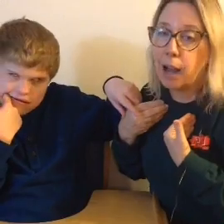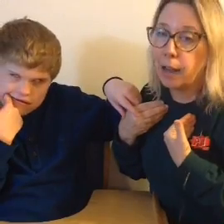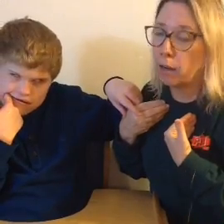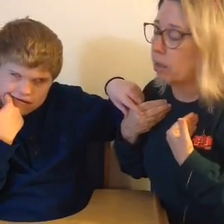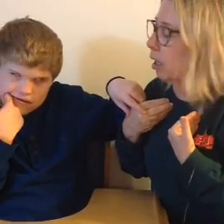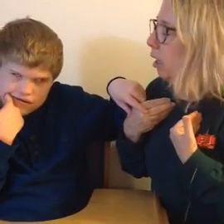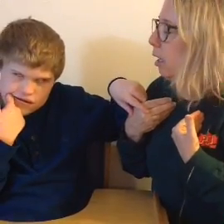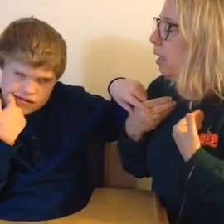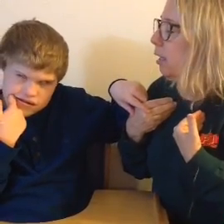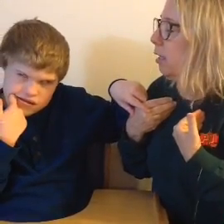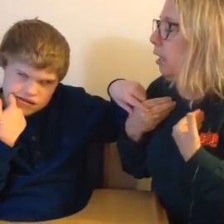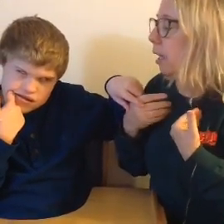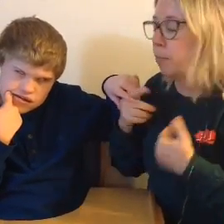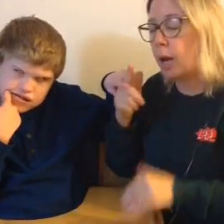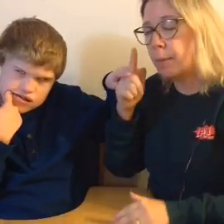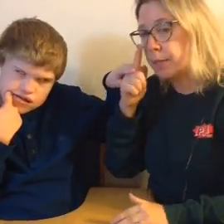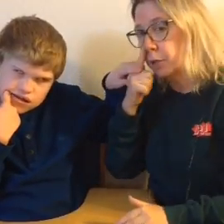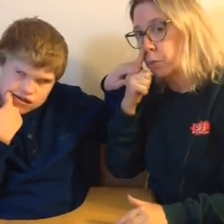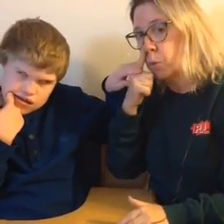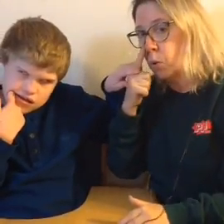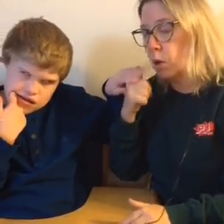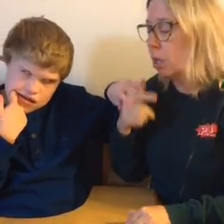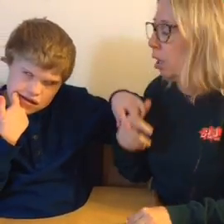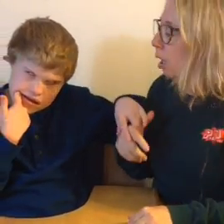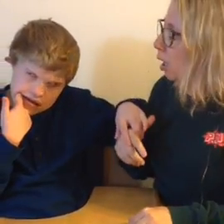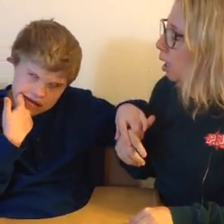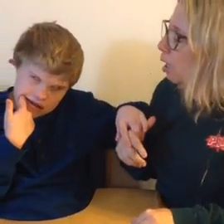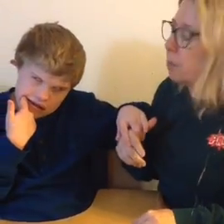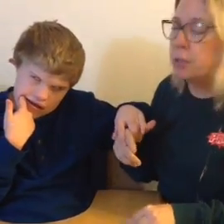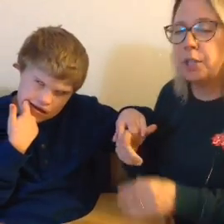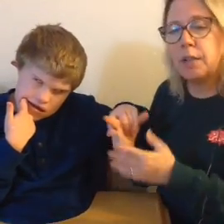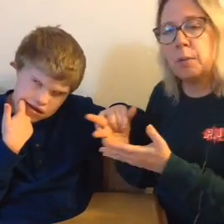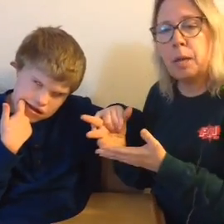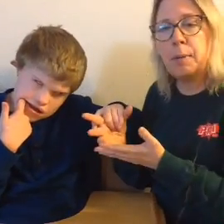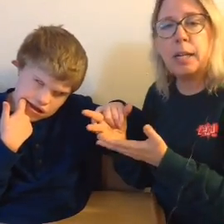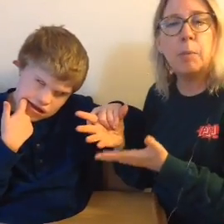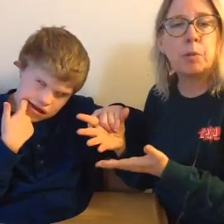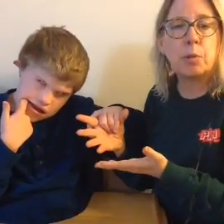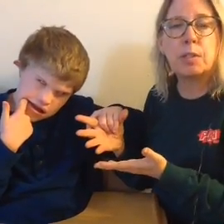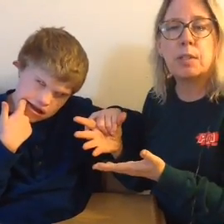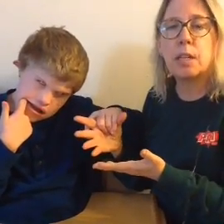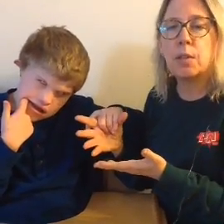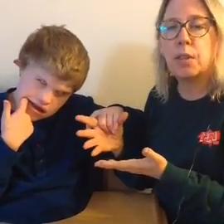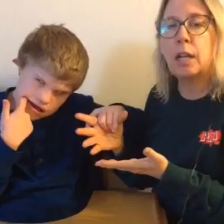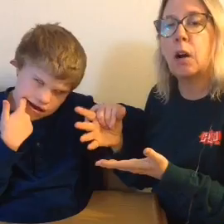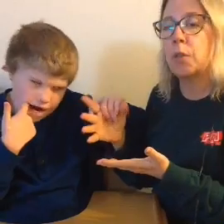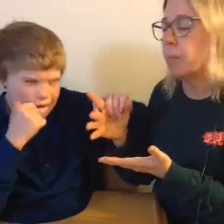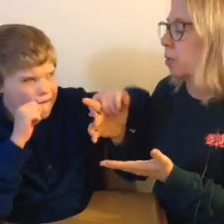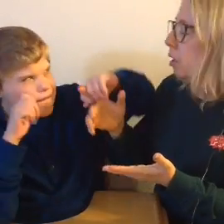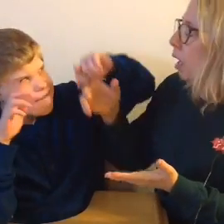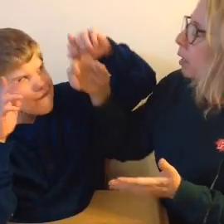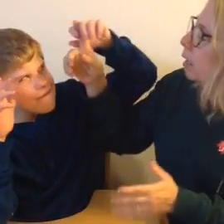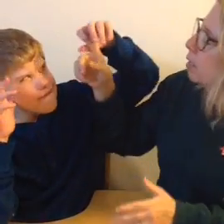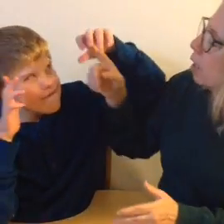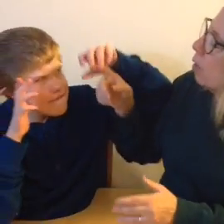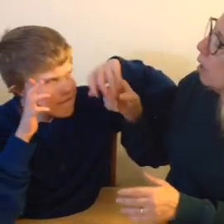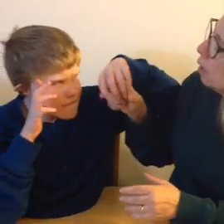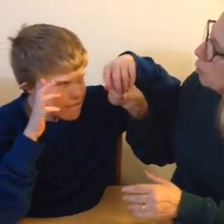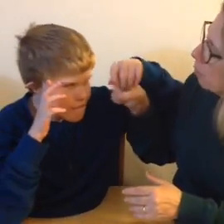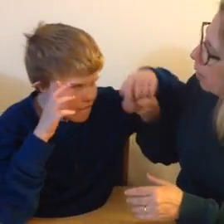tired and perhaps a little bored. But you give him maybe a couple choices that you think are the most likely. So